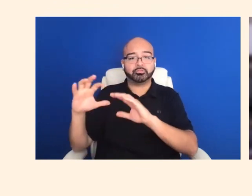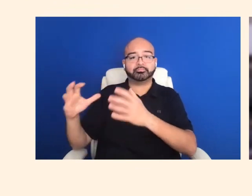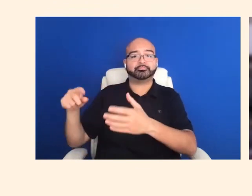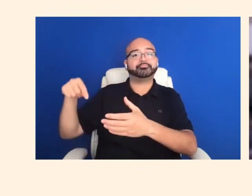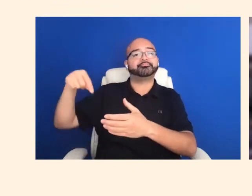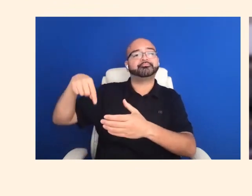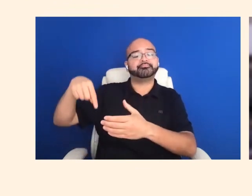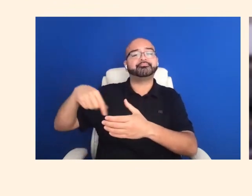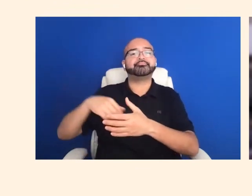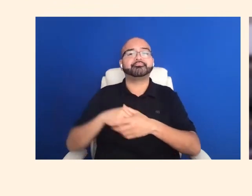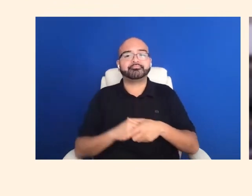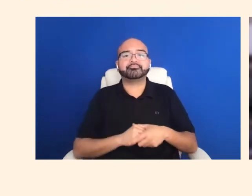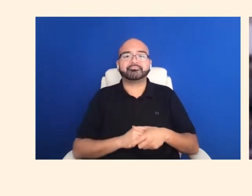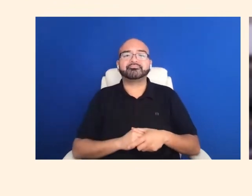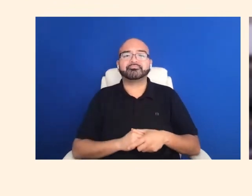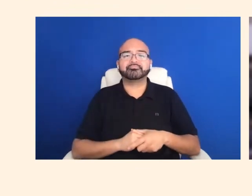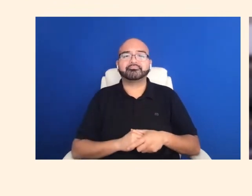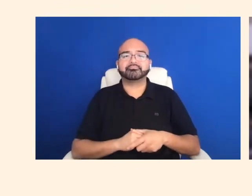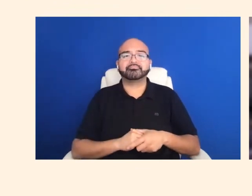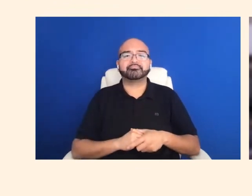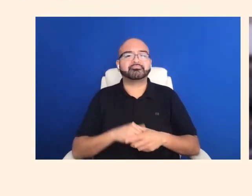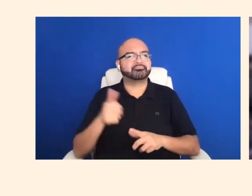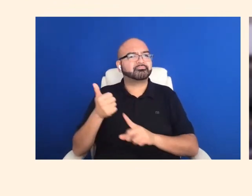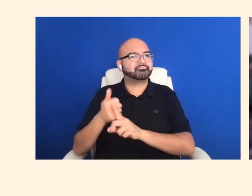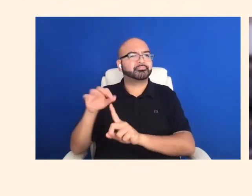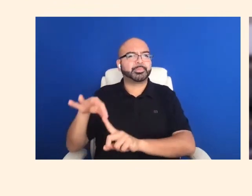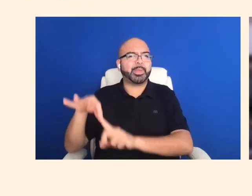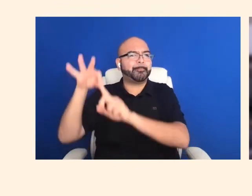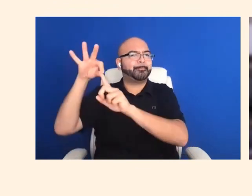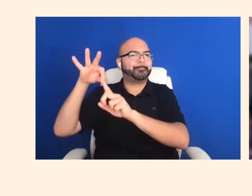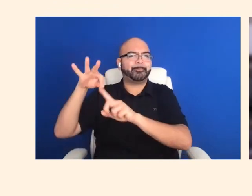is the first of its kind.